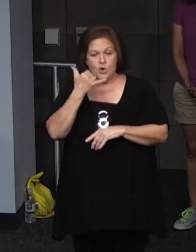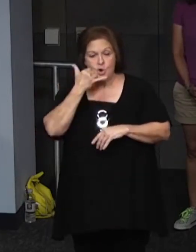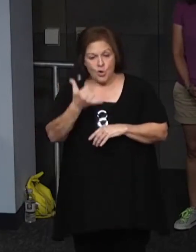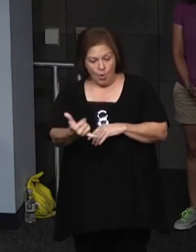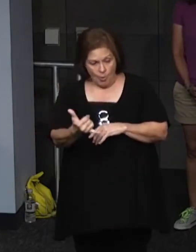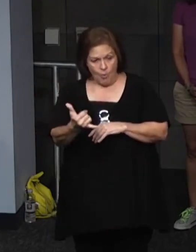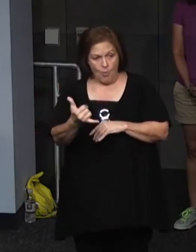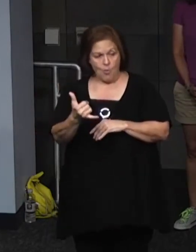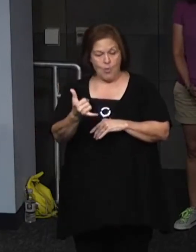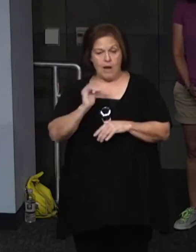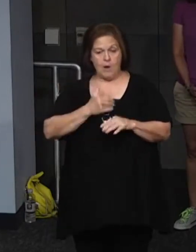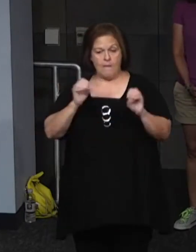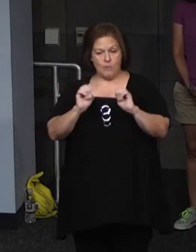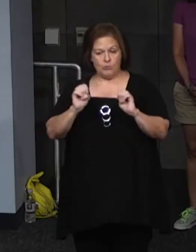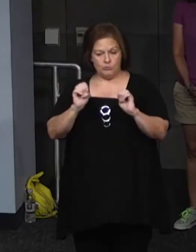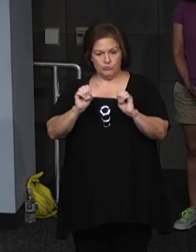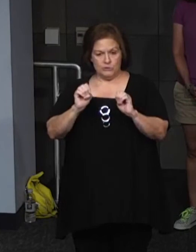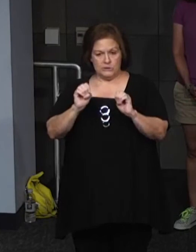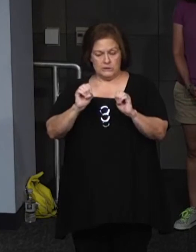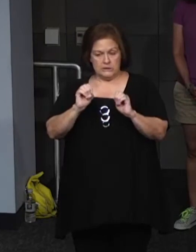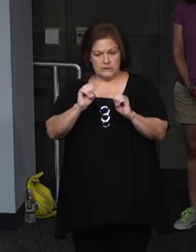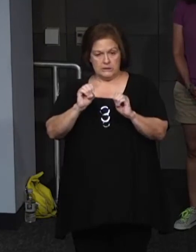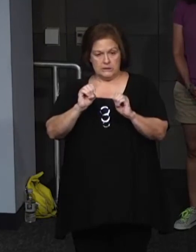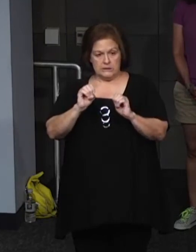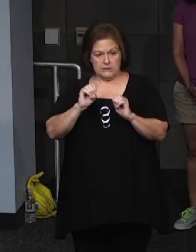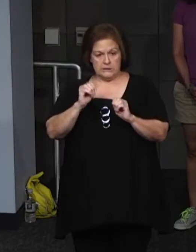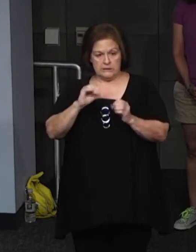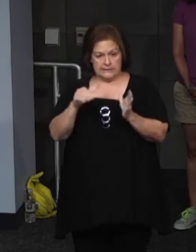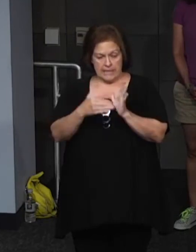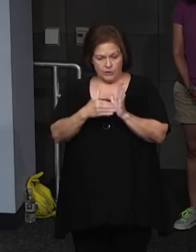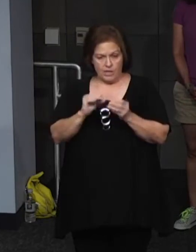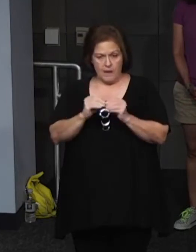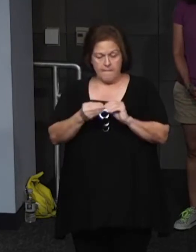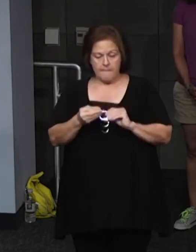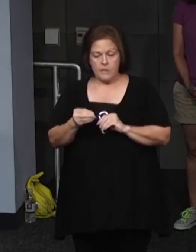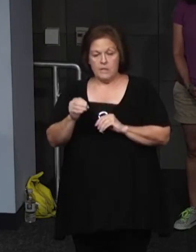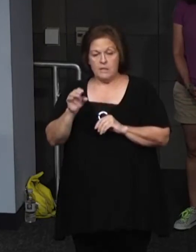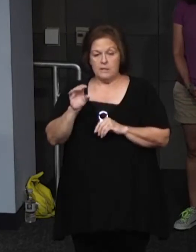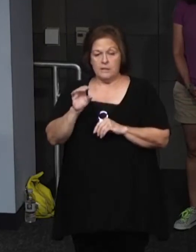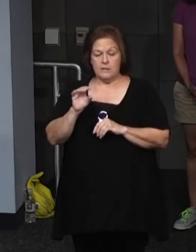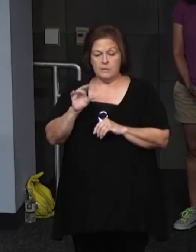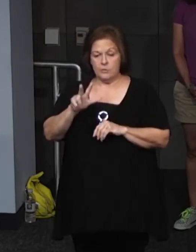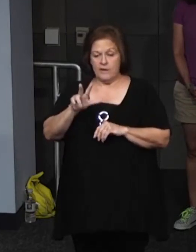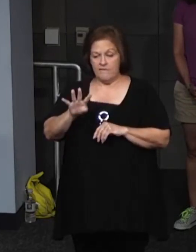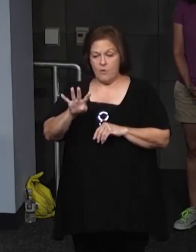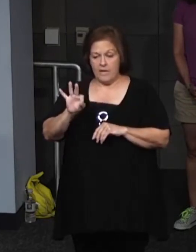our emergency operation number at